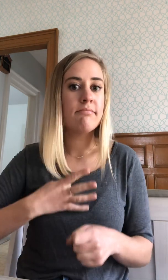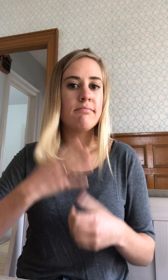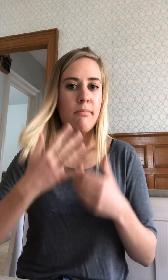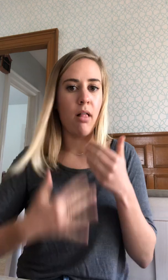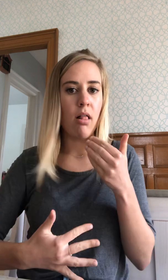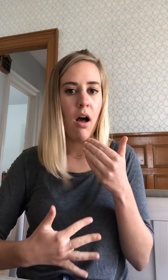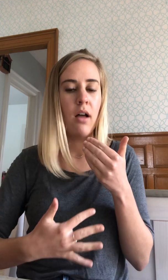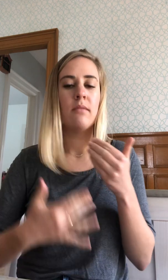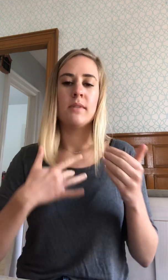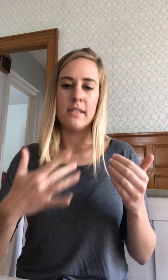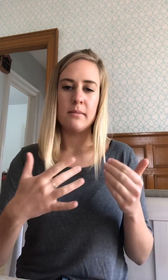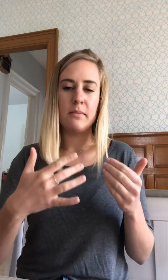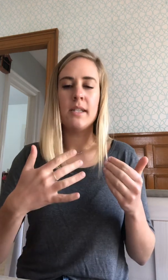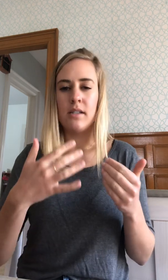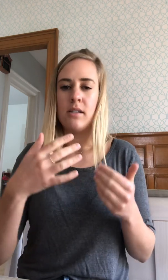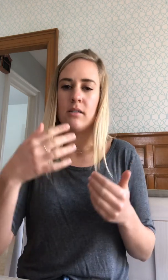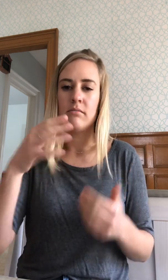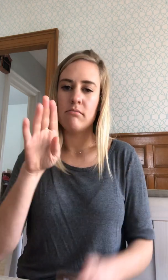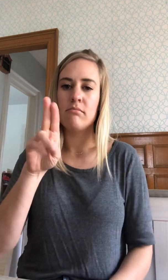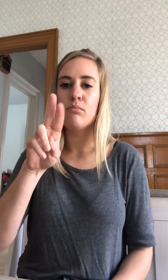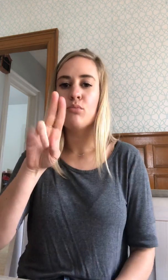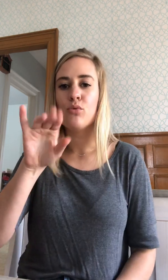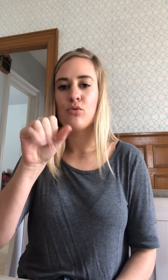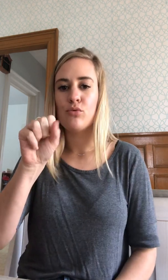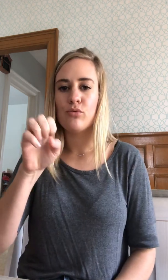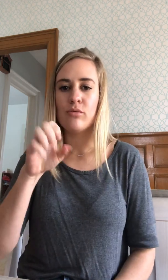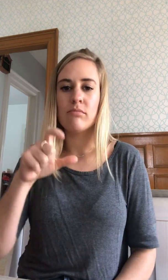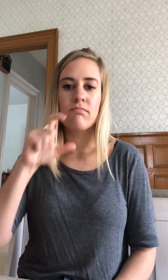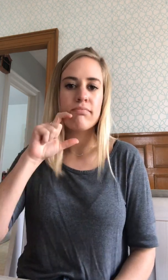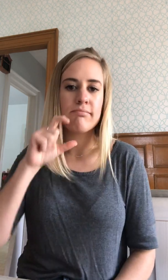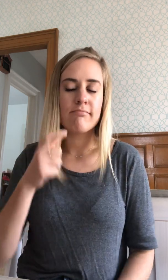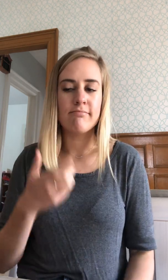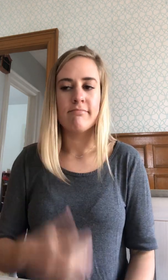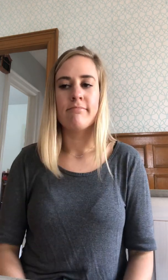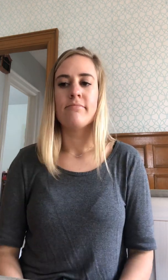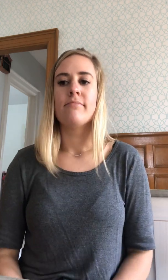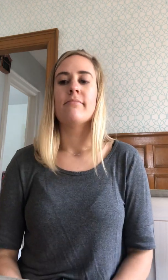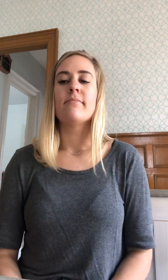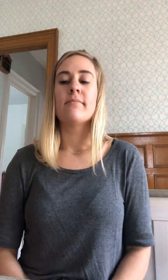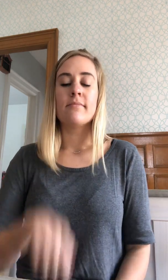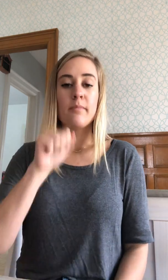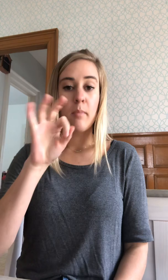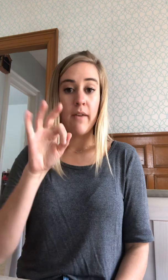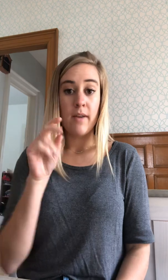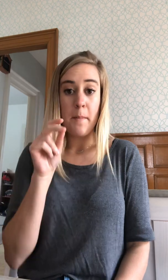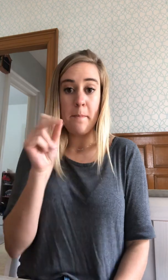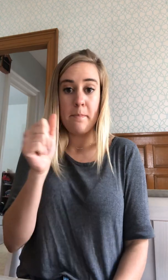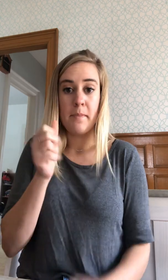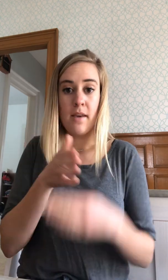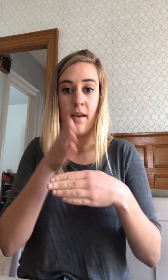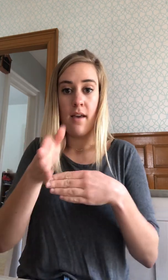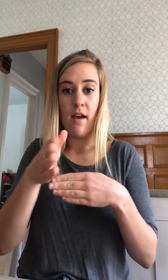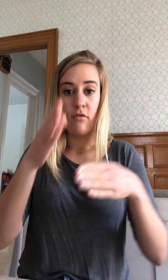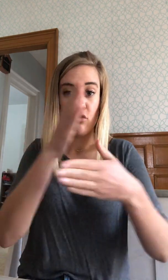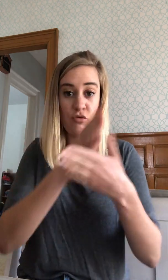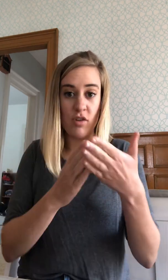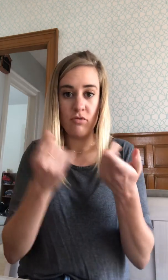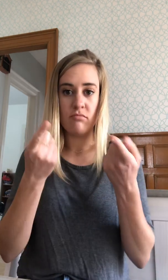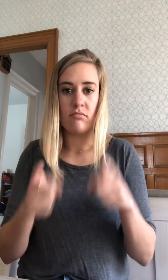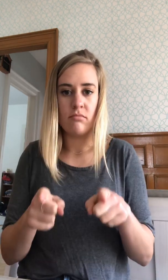area. If the patient comes in immediately after a fracture, there may not be a lot of swelling, but if the patient comes in a day or two